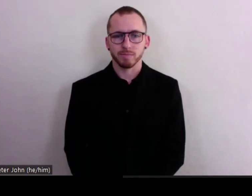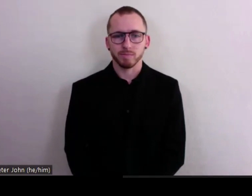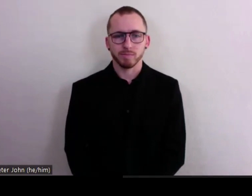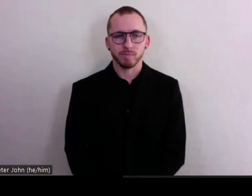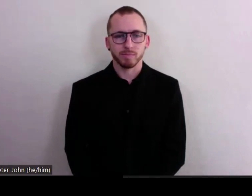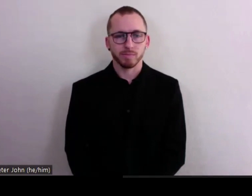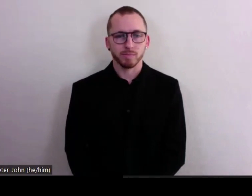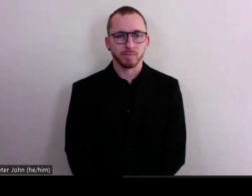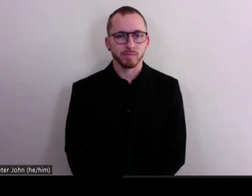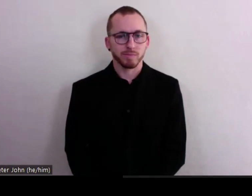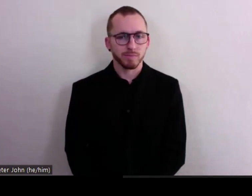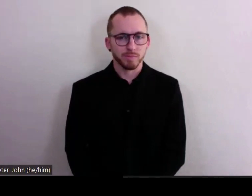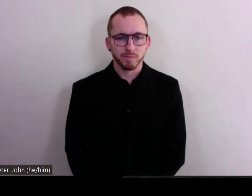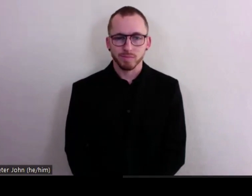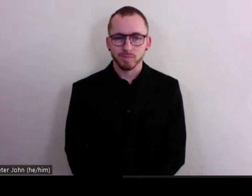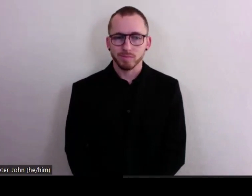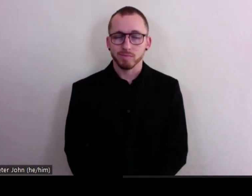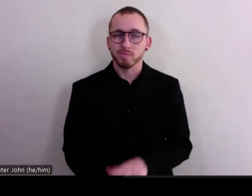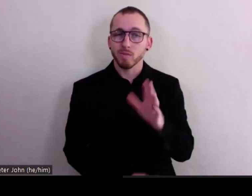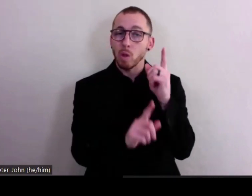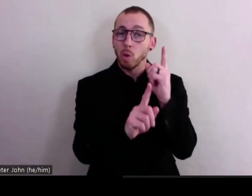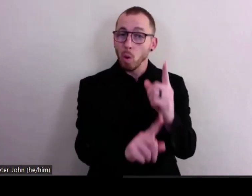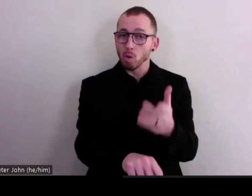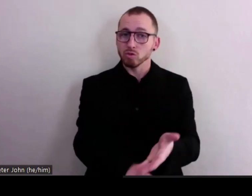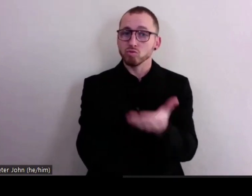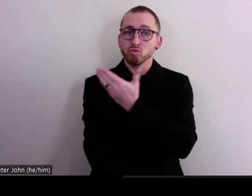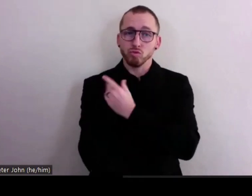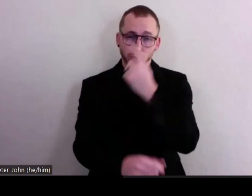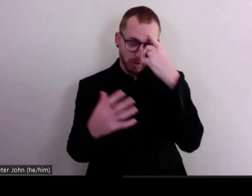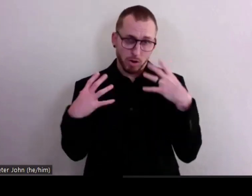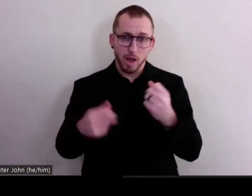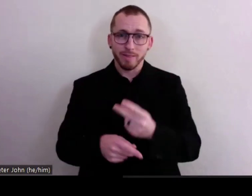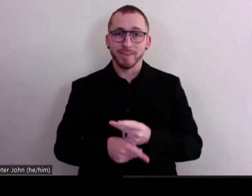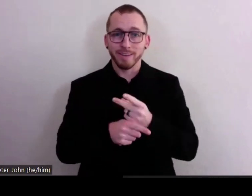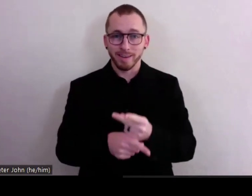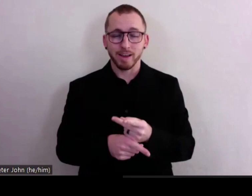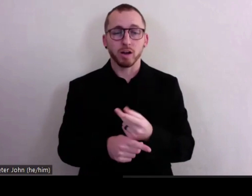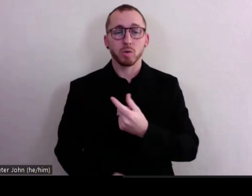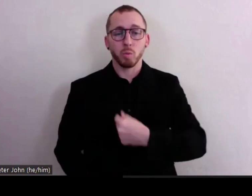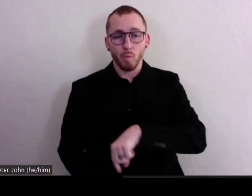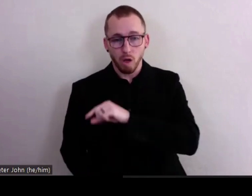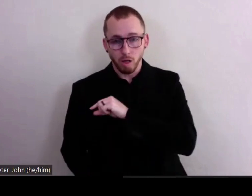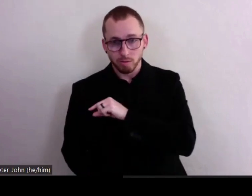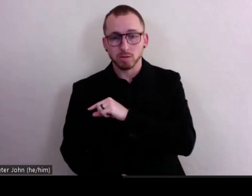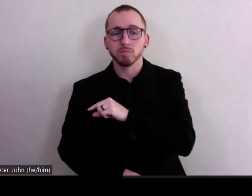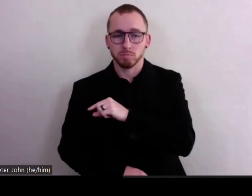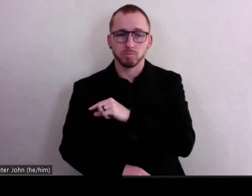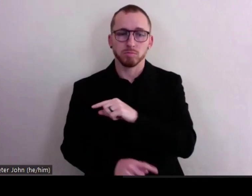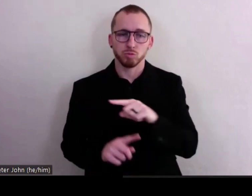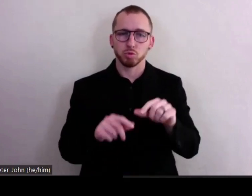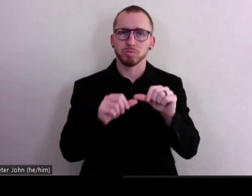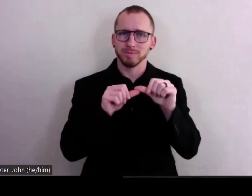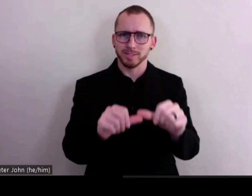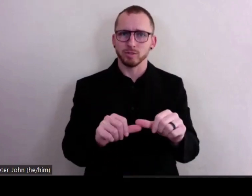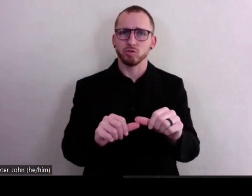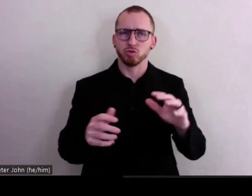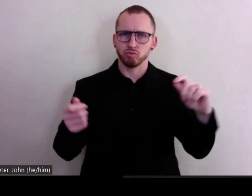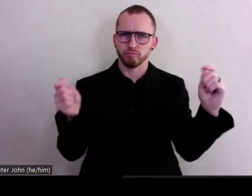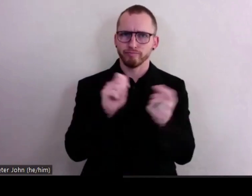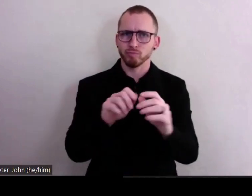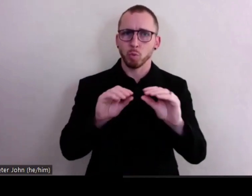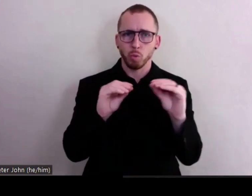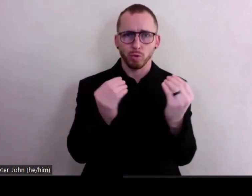care, accessibility, and quality continues to drive the organization forward, leaving a profound impact on the community. Welcome,